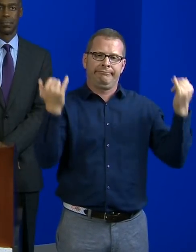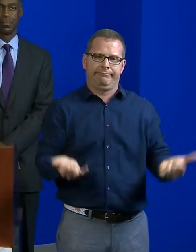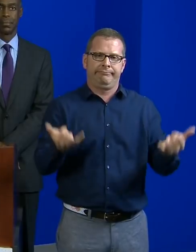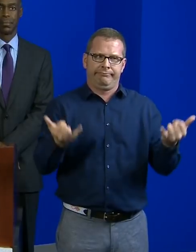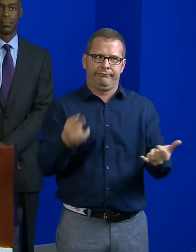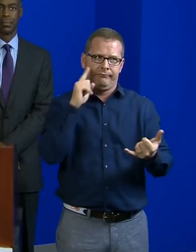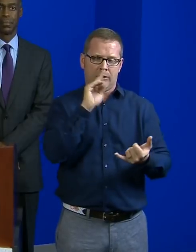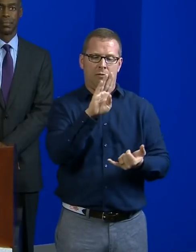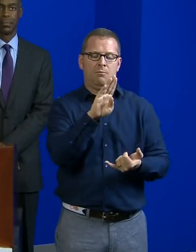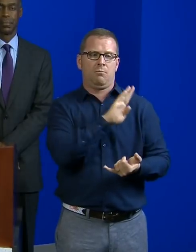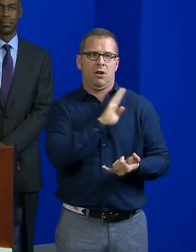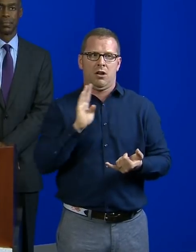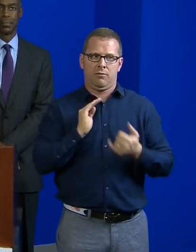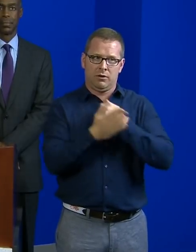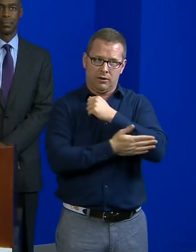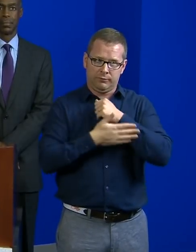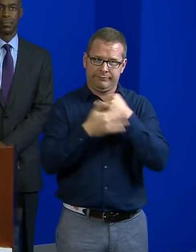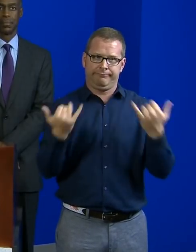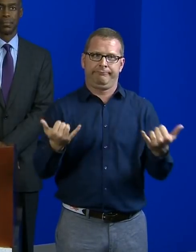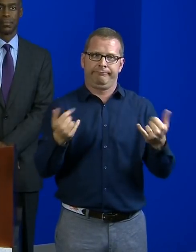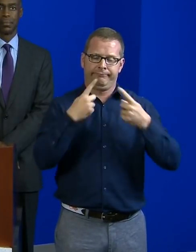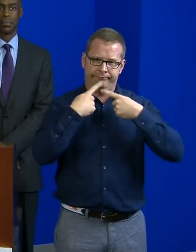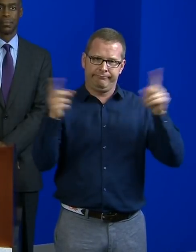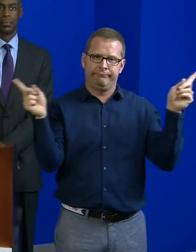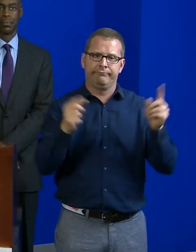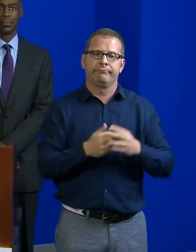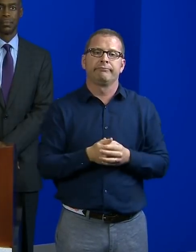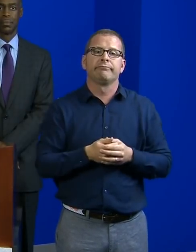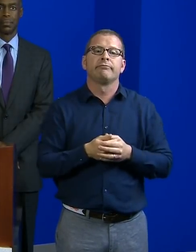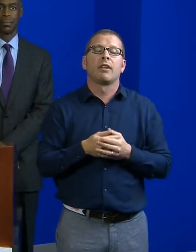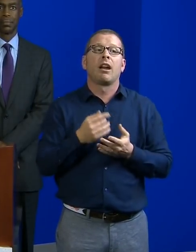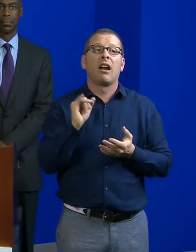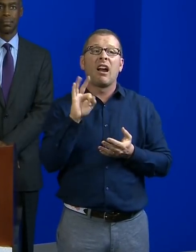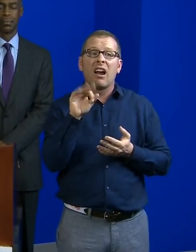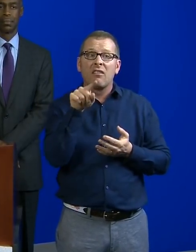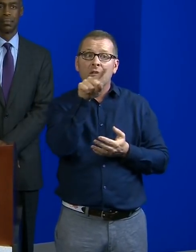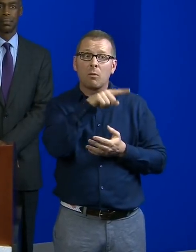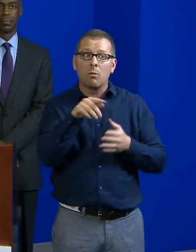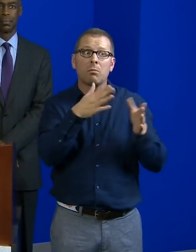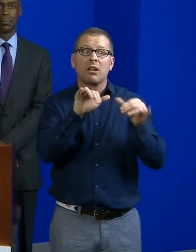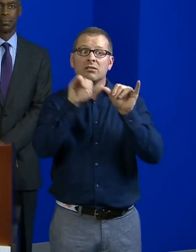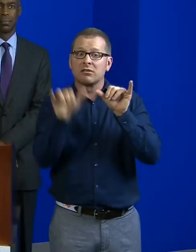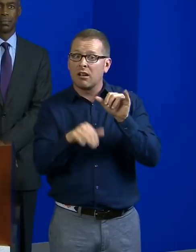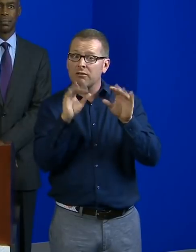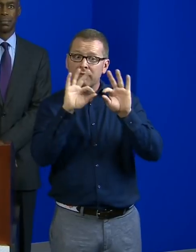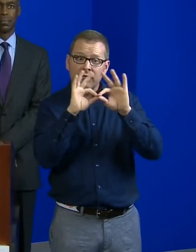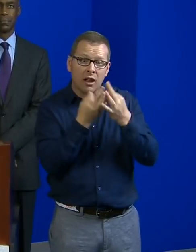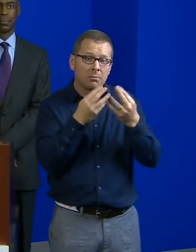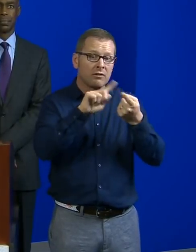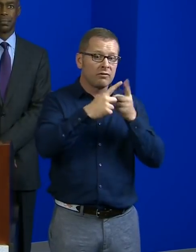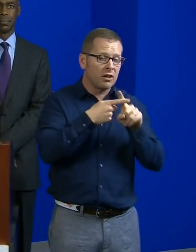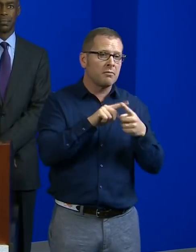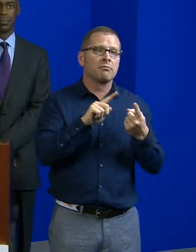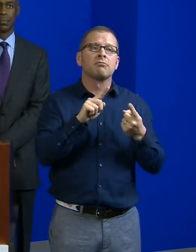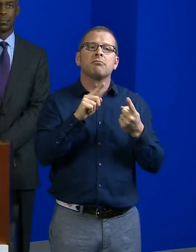or friends during the storm, we ask that you take action today and go ahead and start staying with them